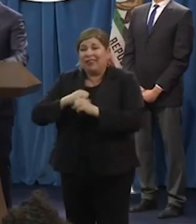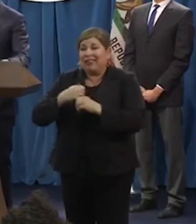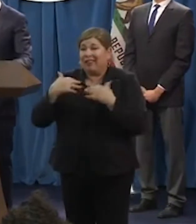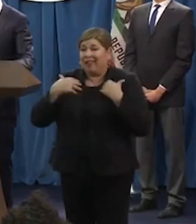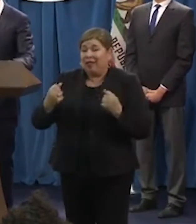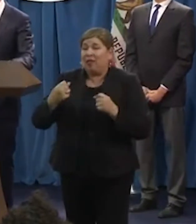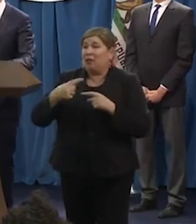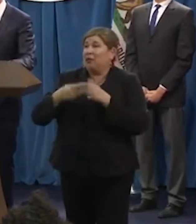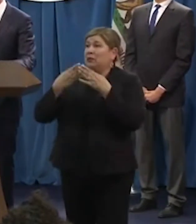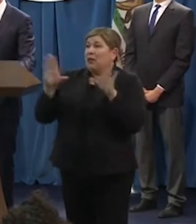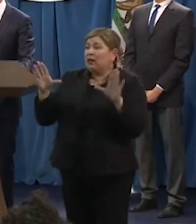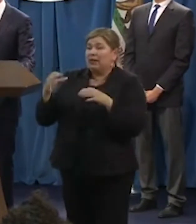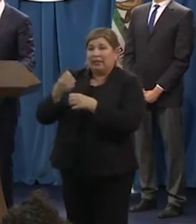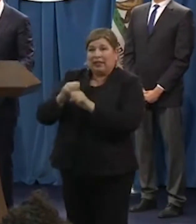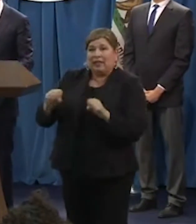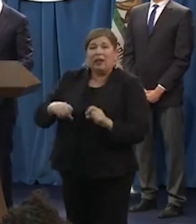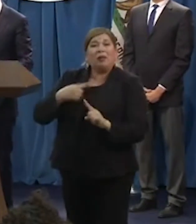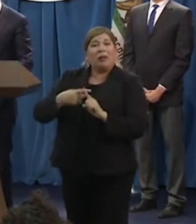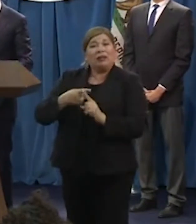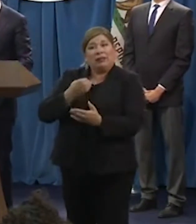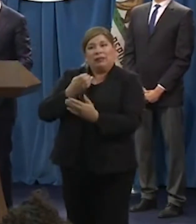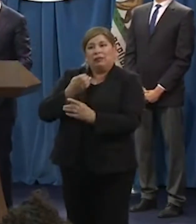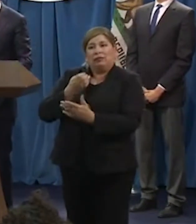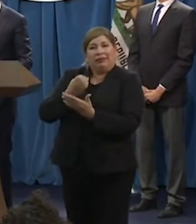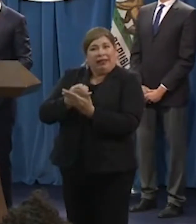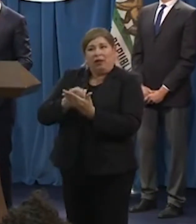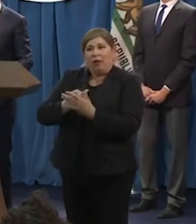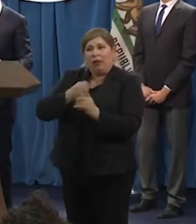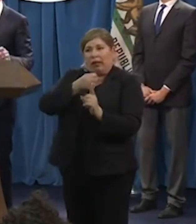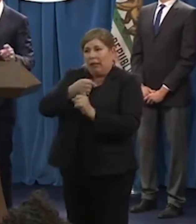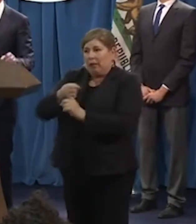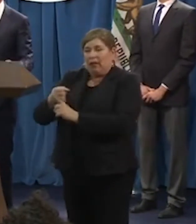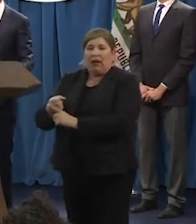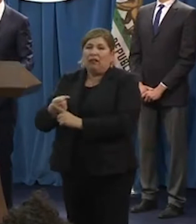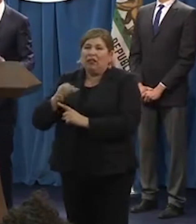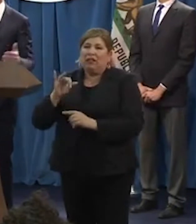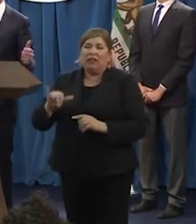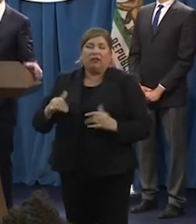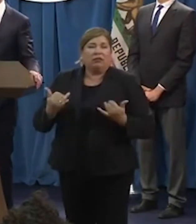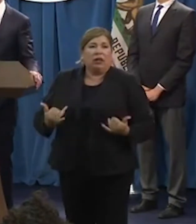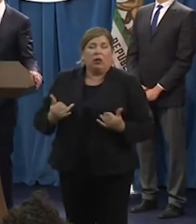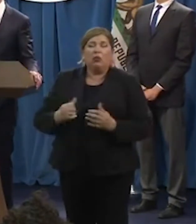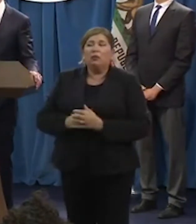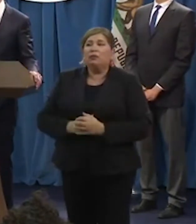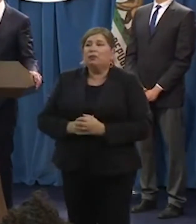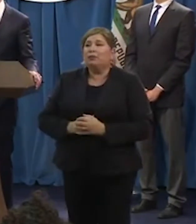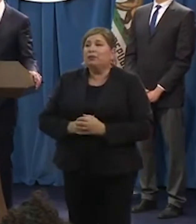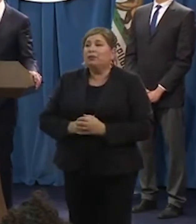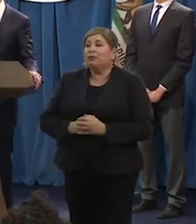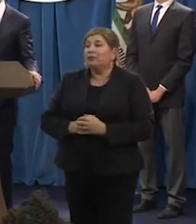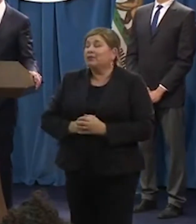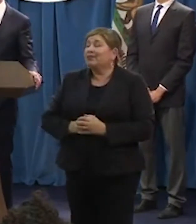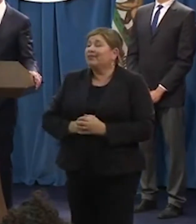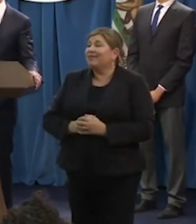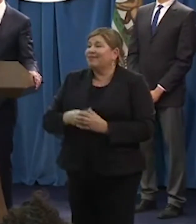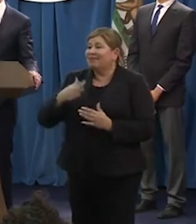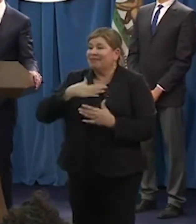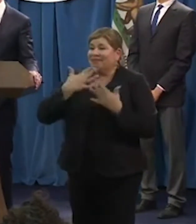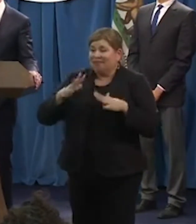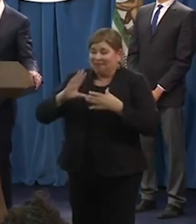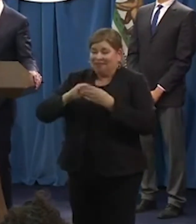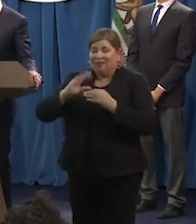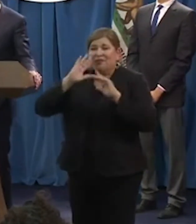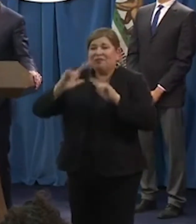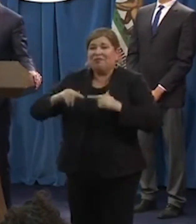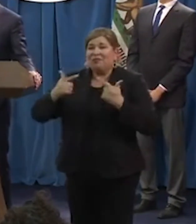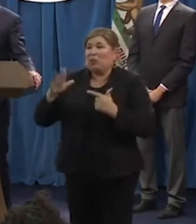public safety and economic consequences of this moment. And so with all of that said, we're happy to answer